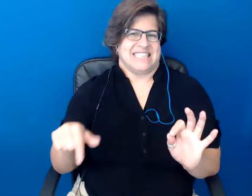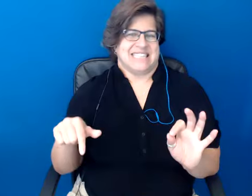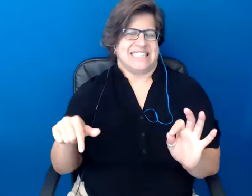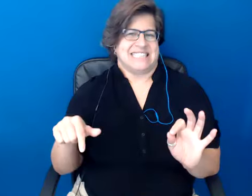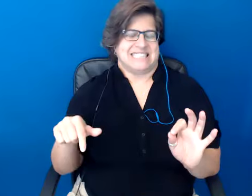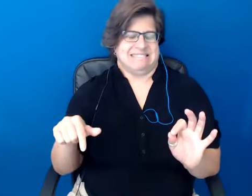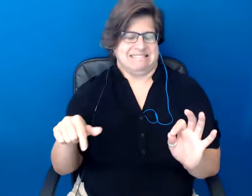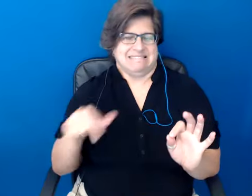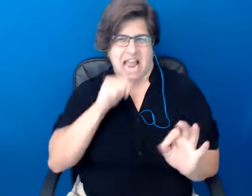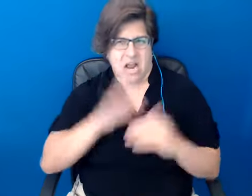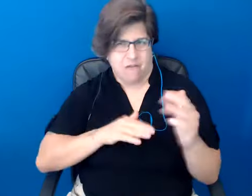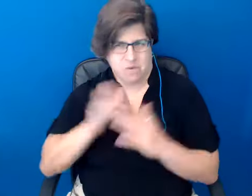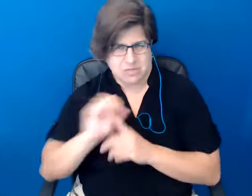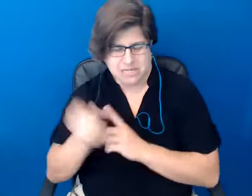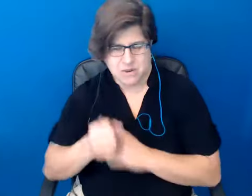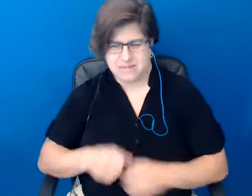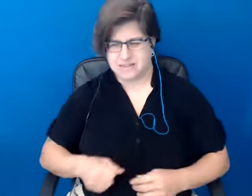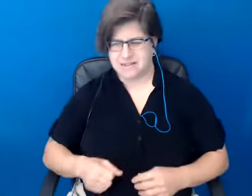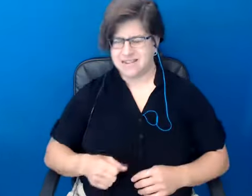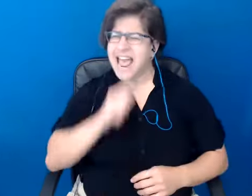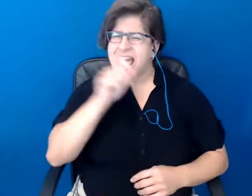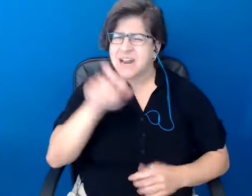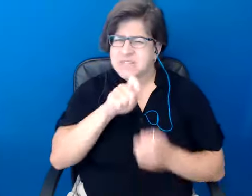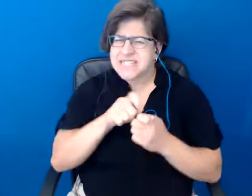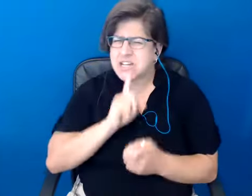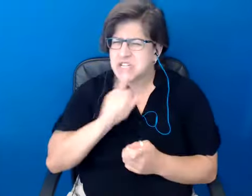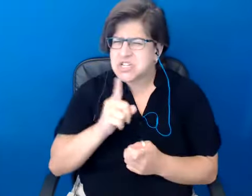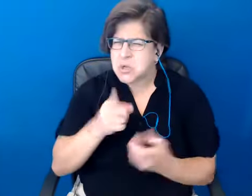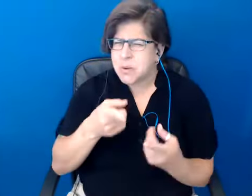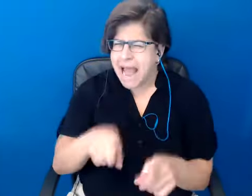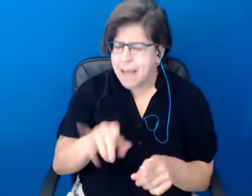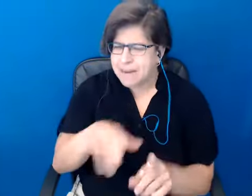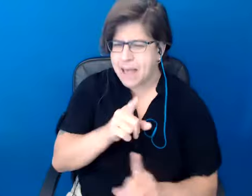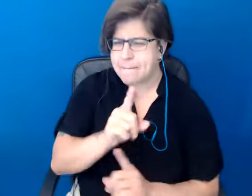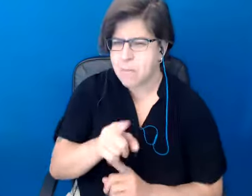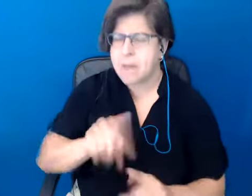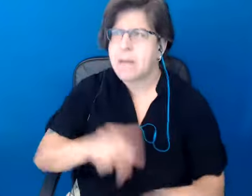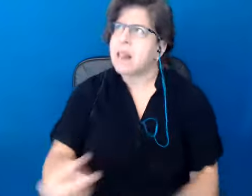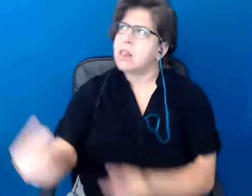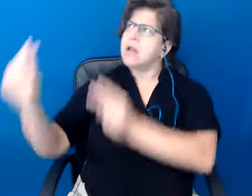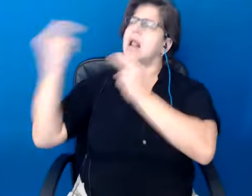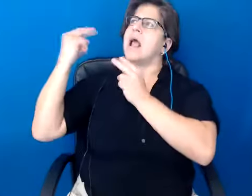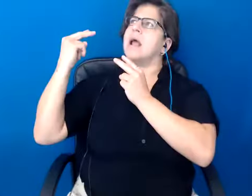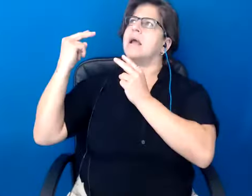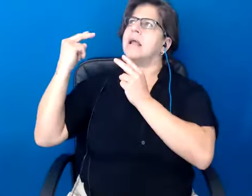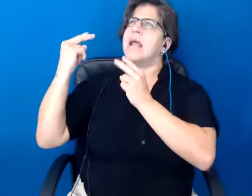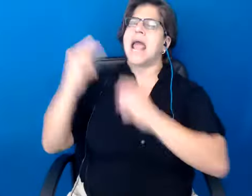okay and tried to minimize this discomfort. I wasn't exactly sure what it was at that